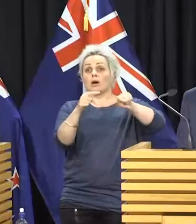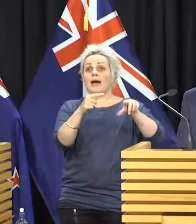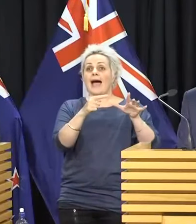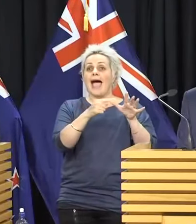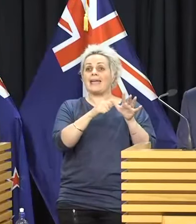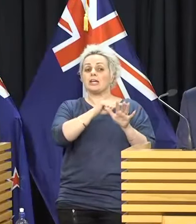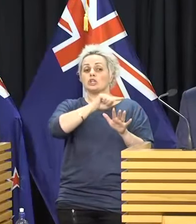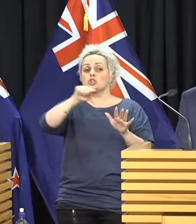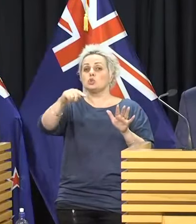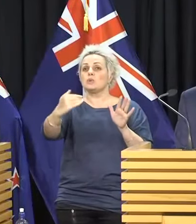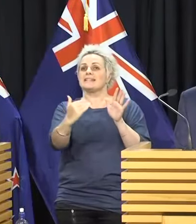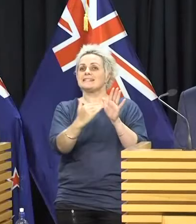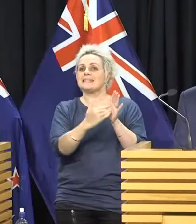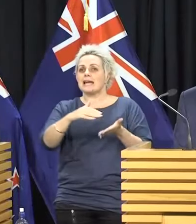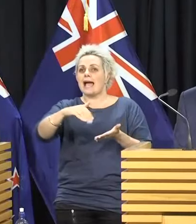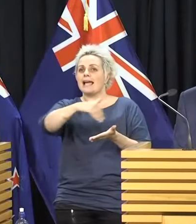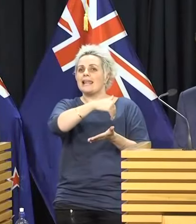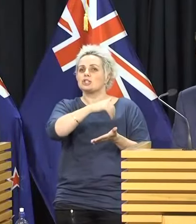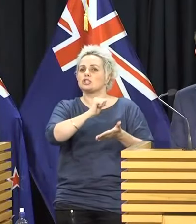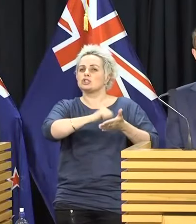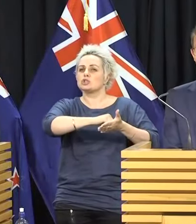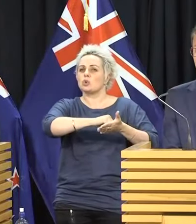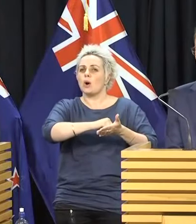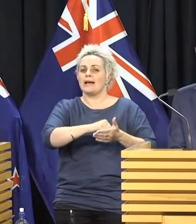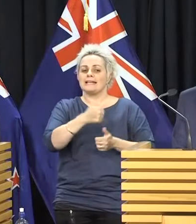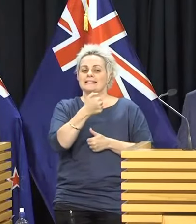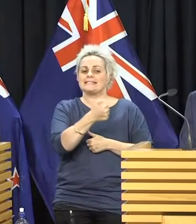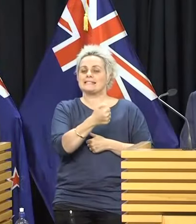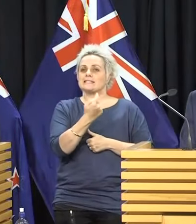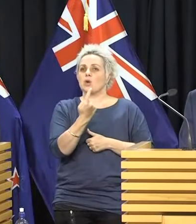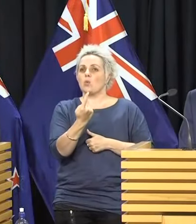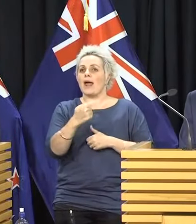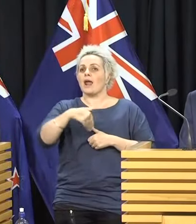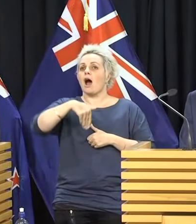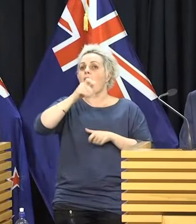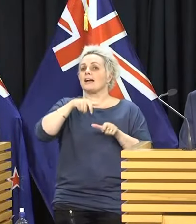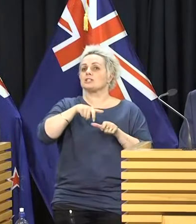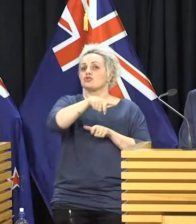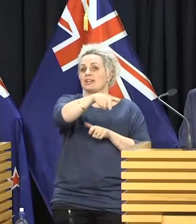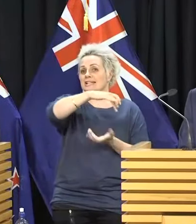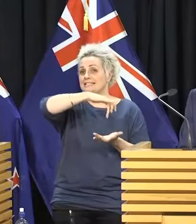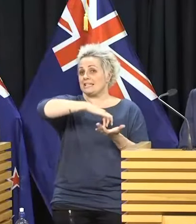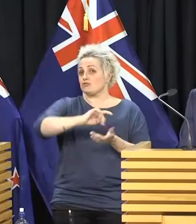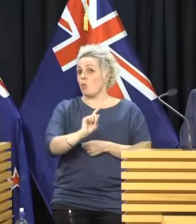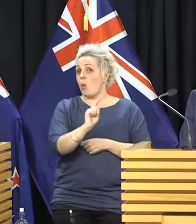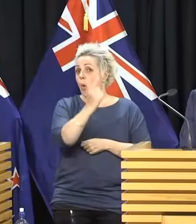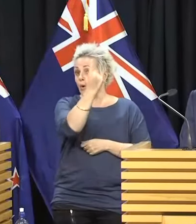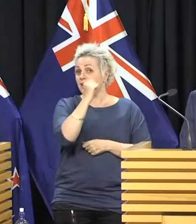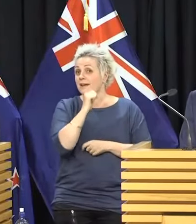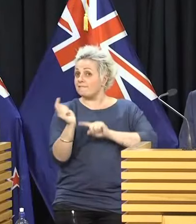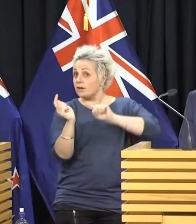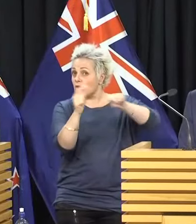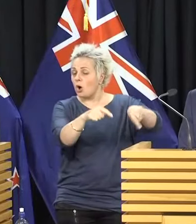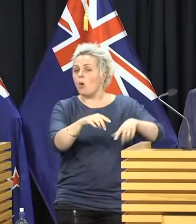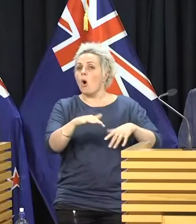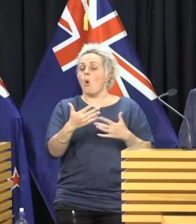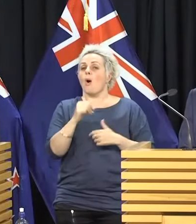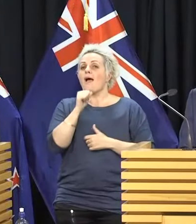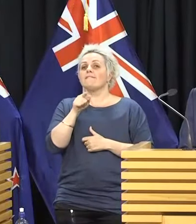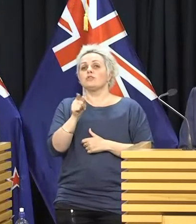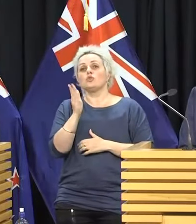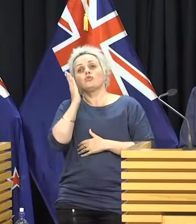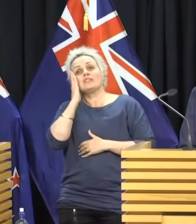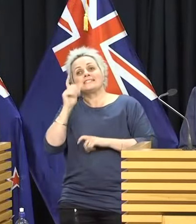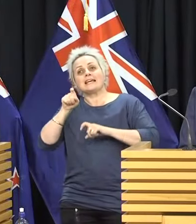to Z collection store at 61 High Street in central Auckland, and or who is a resident